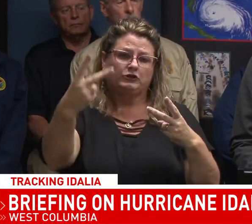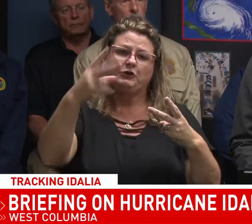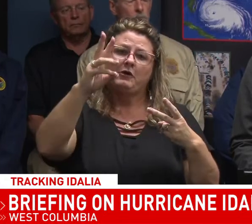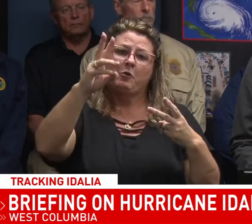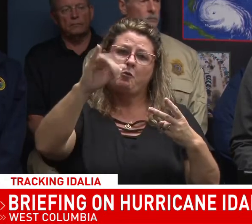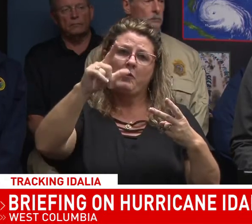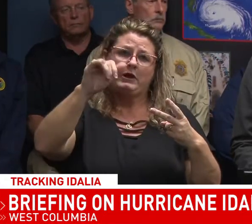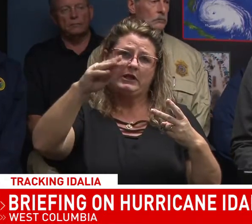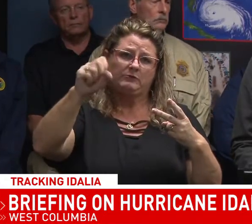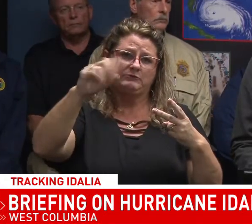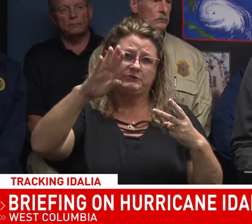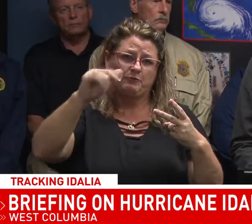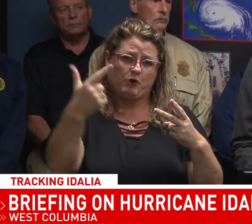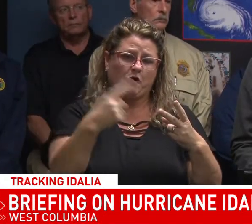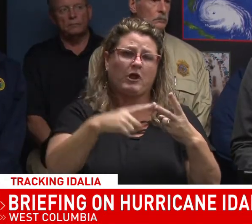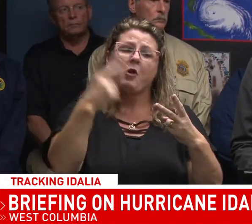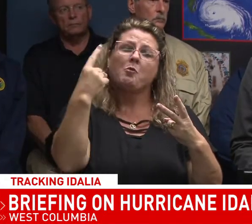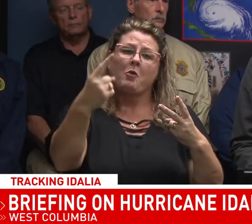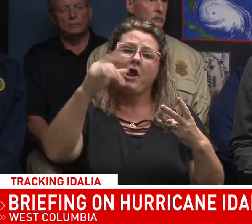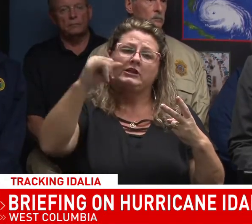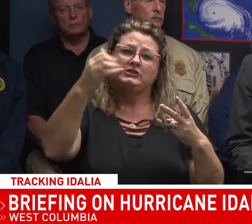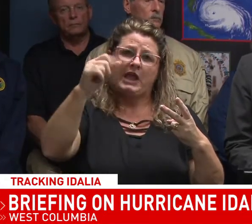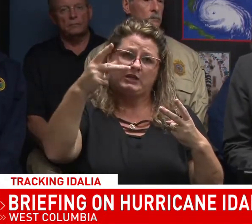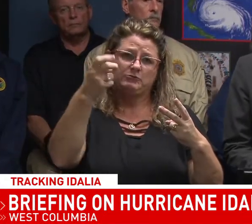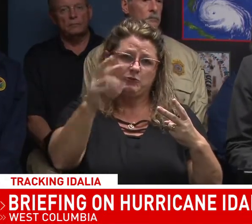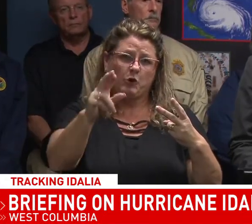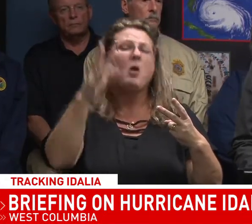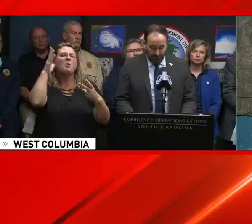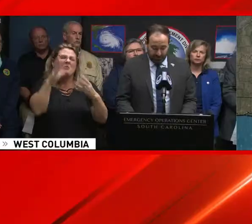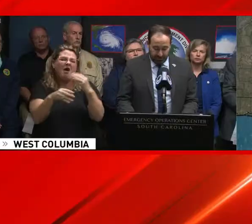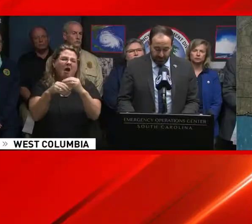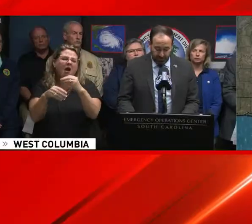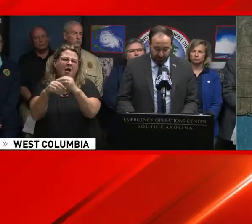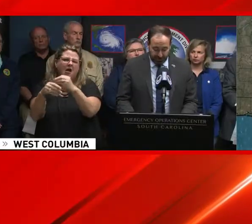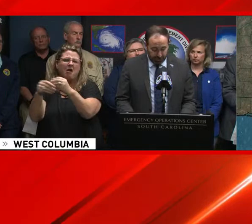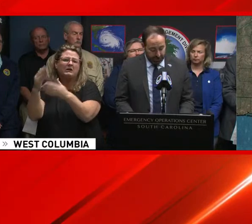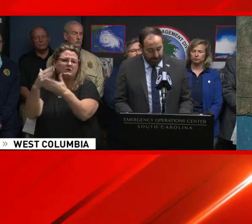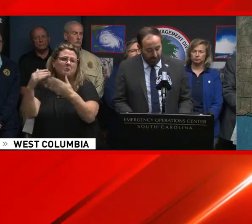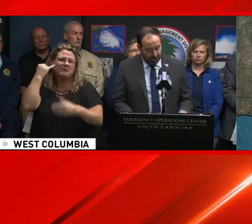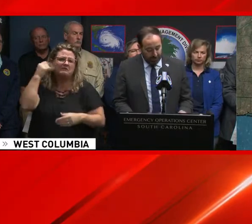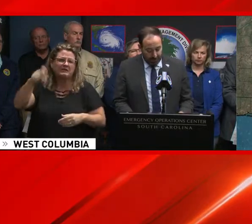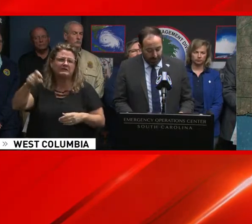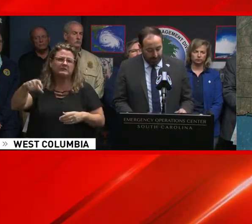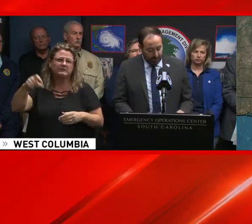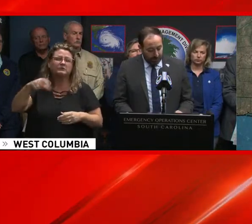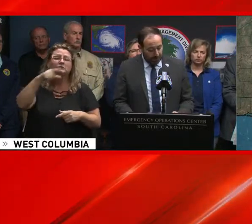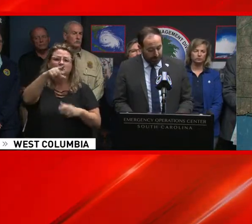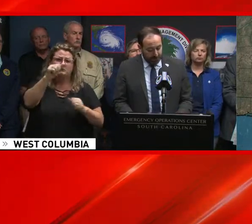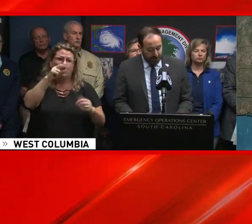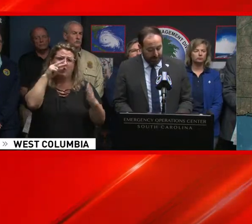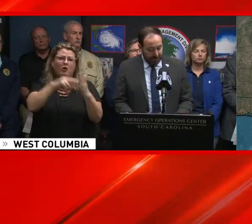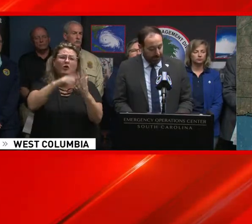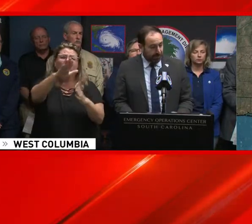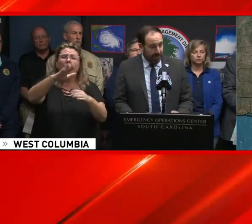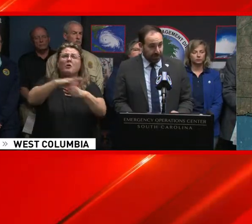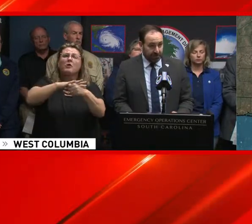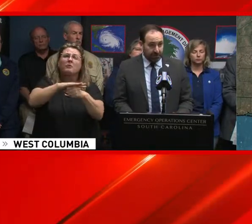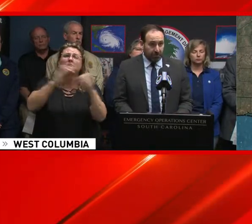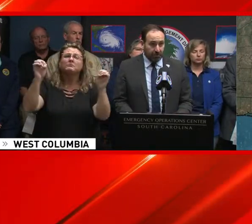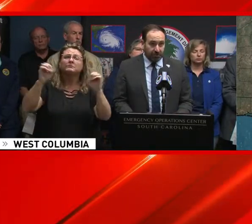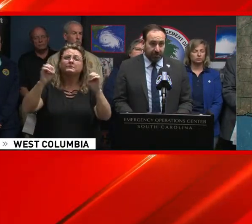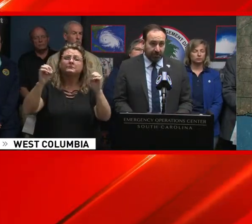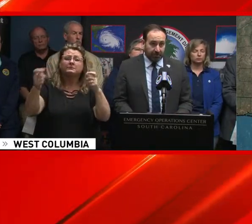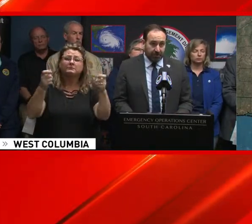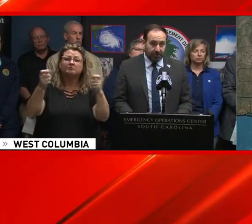County. Likely, there will be additional shelters opening over the next 24 hours. So please check with your local emergency